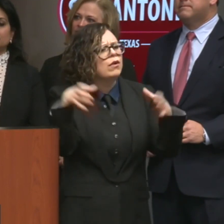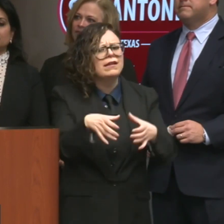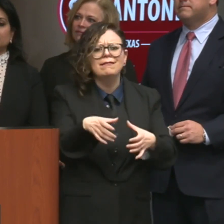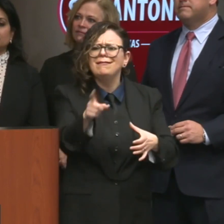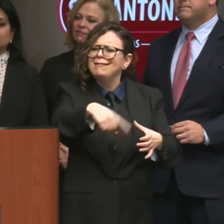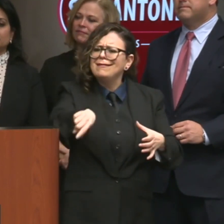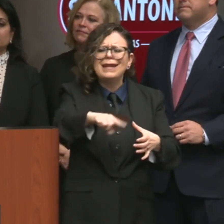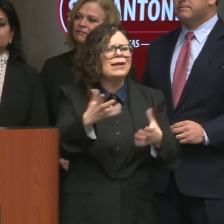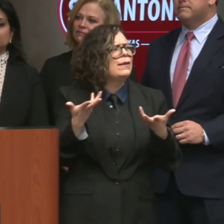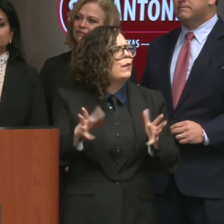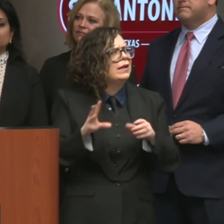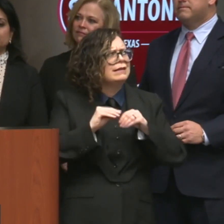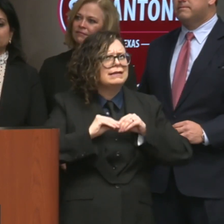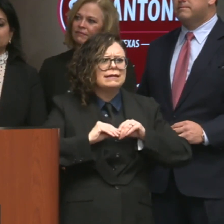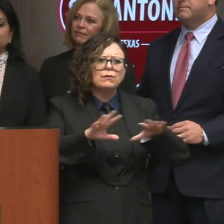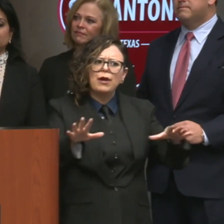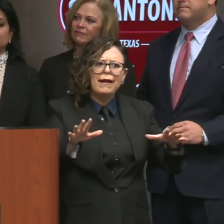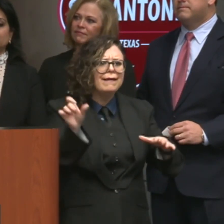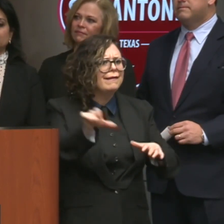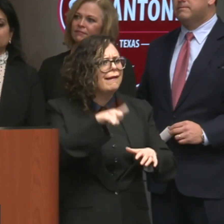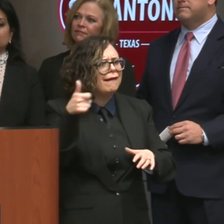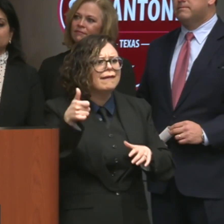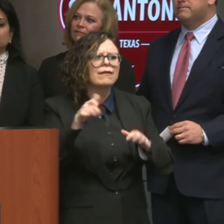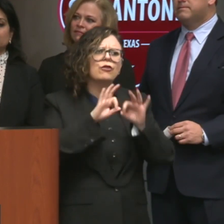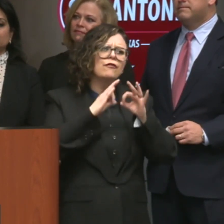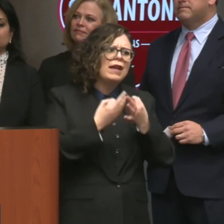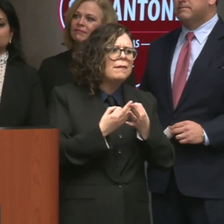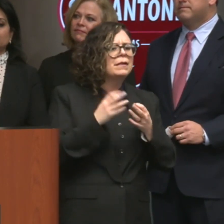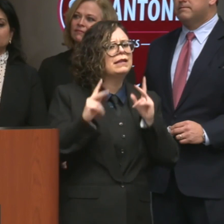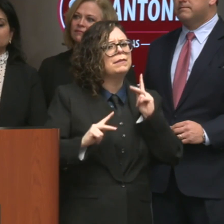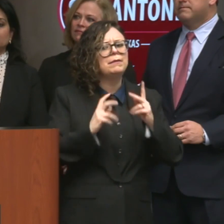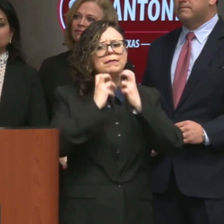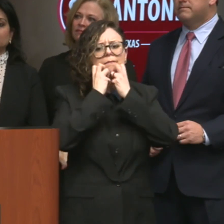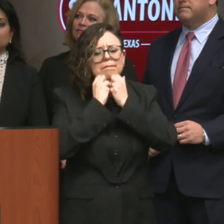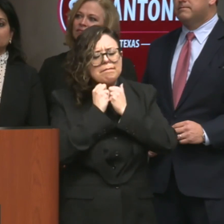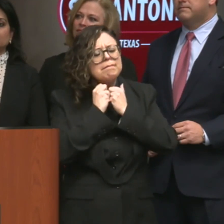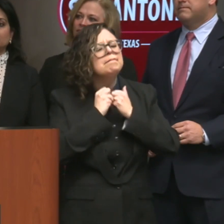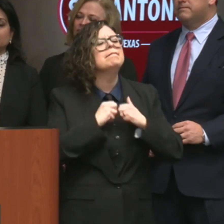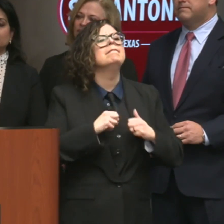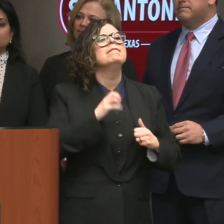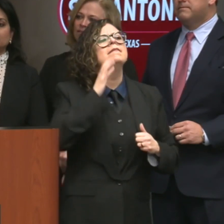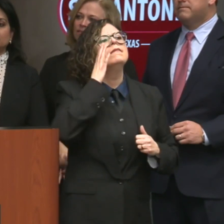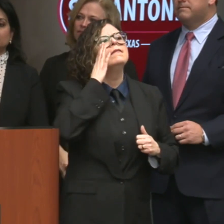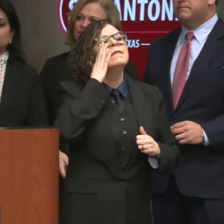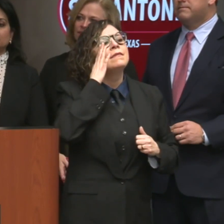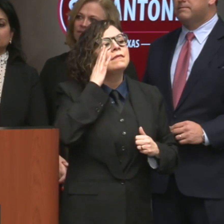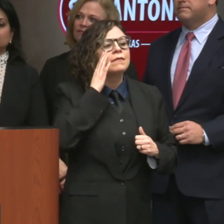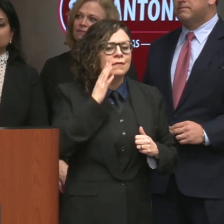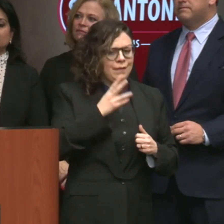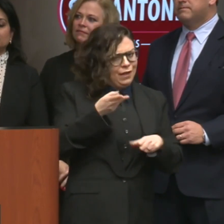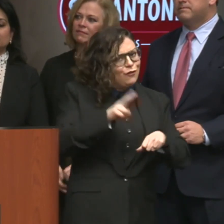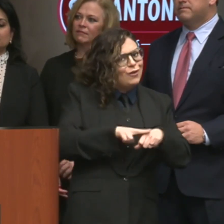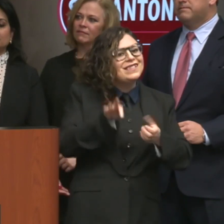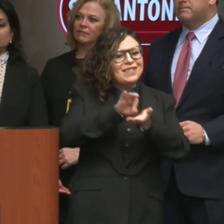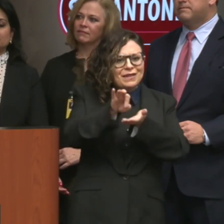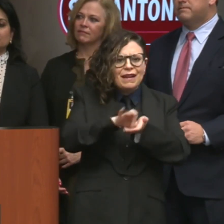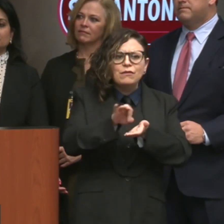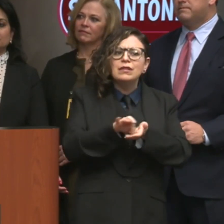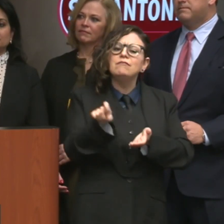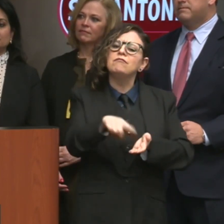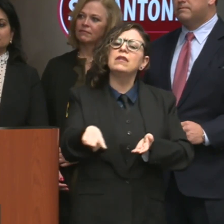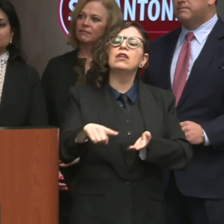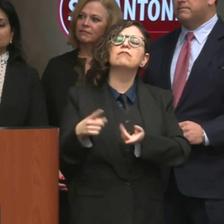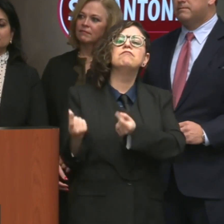this virus outside to their family and loved ones. They, of course, are counting down the days. They're finding ways to keep